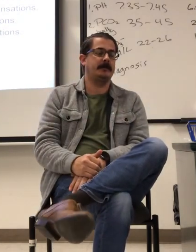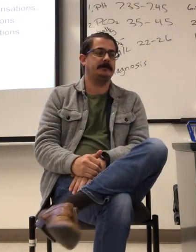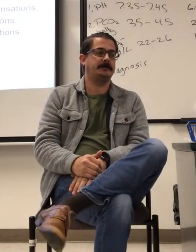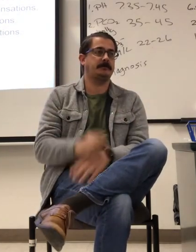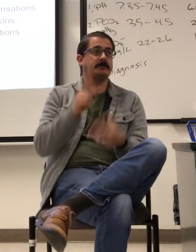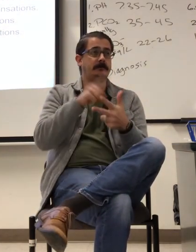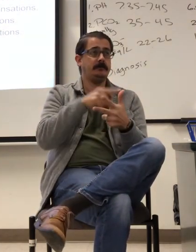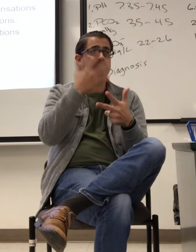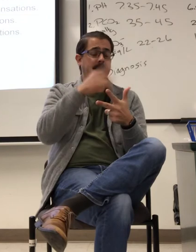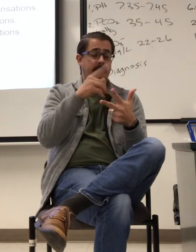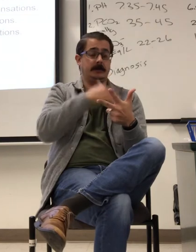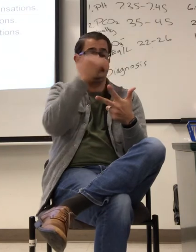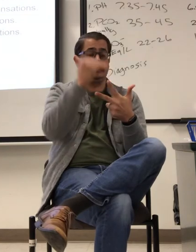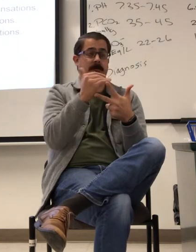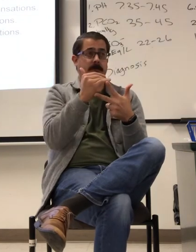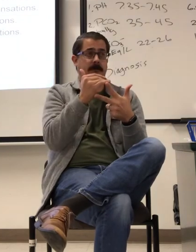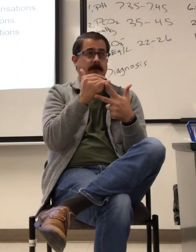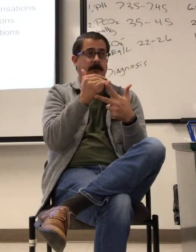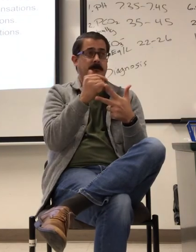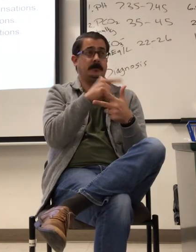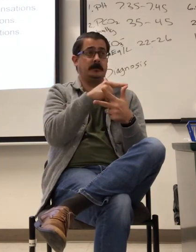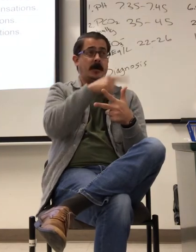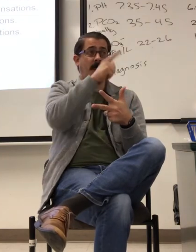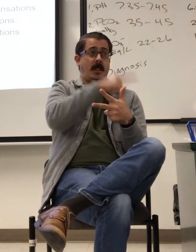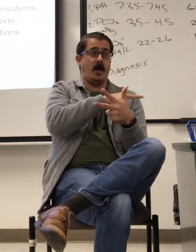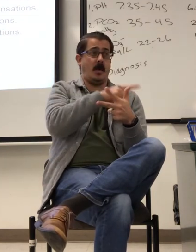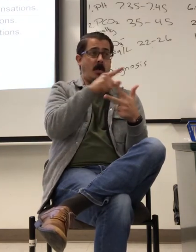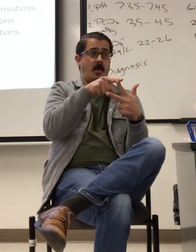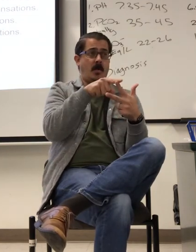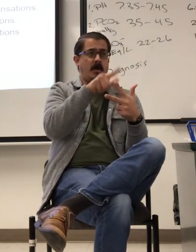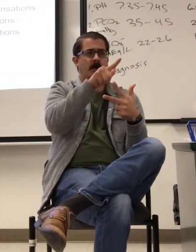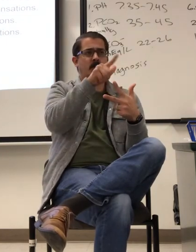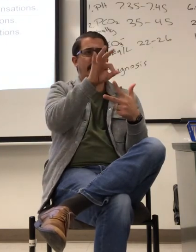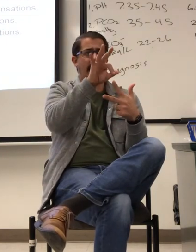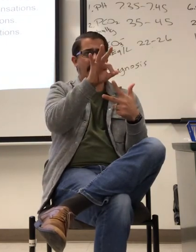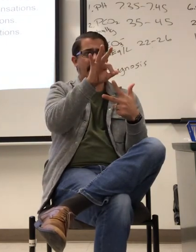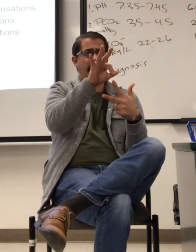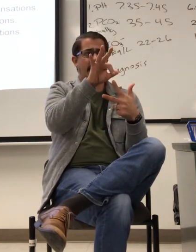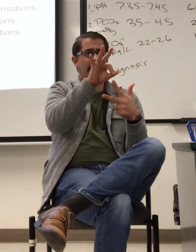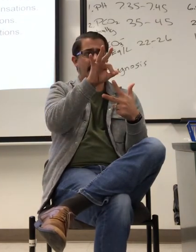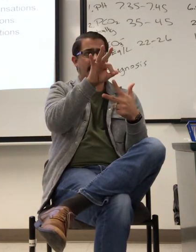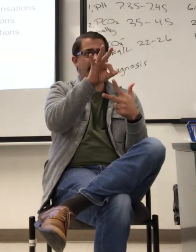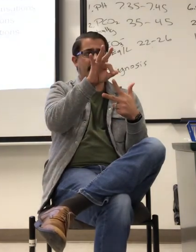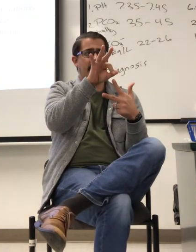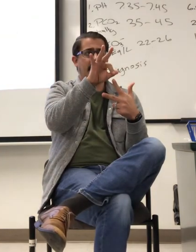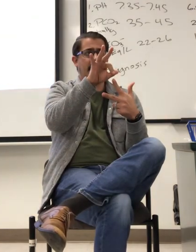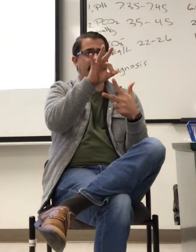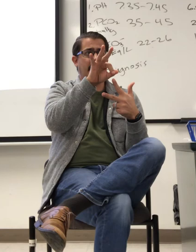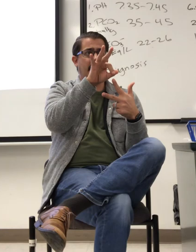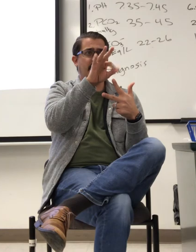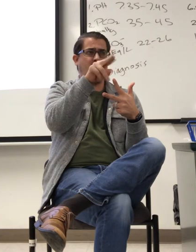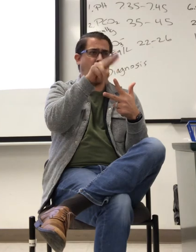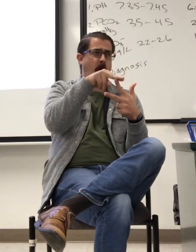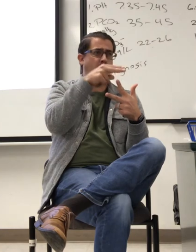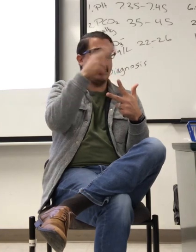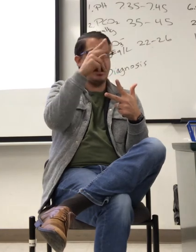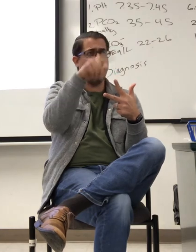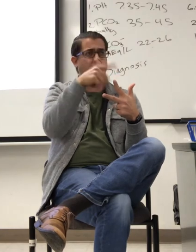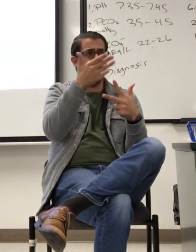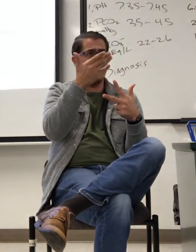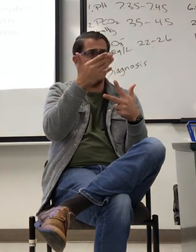And so I look at this. That's low. This value is 29. Is that normal range, high,